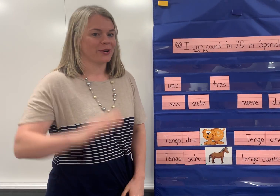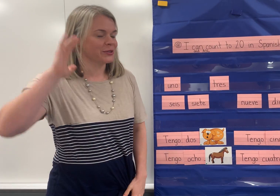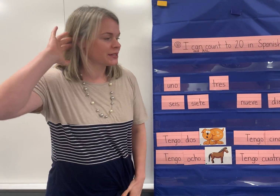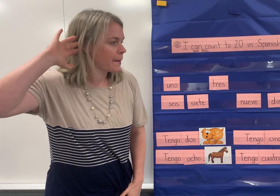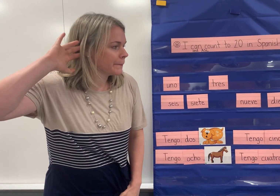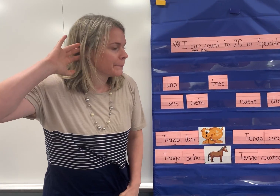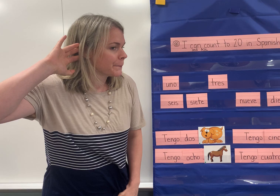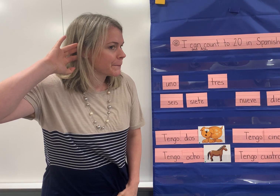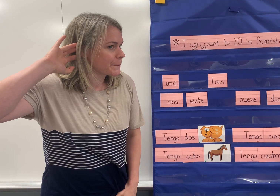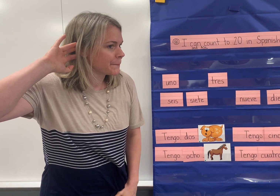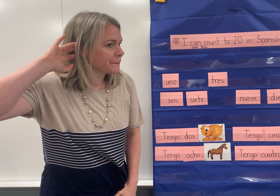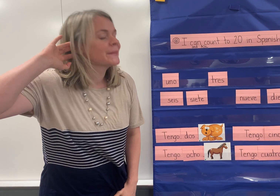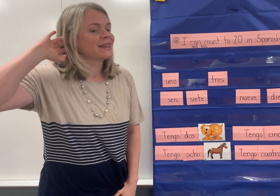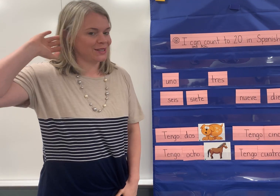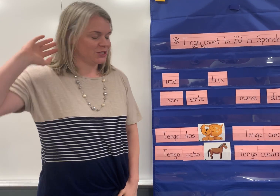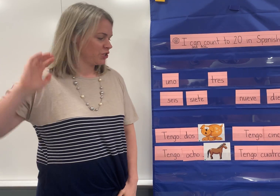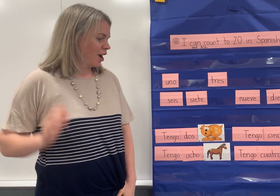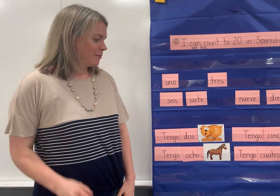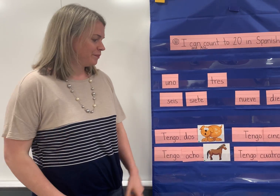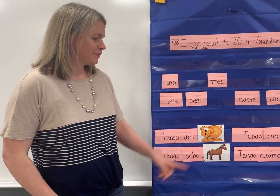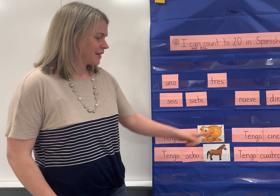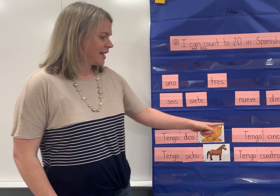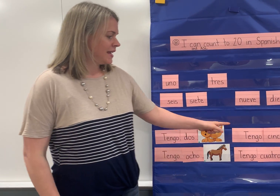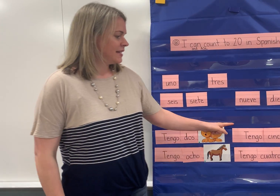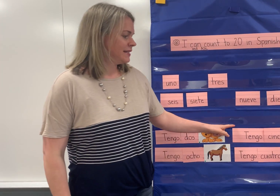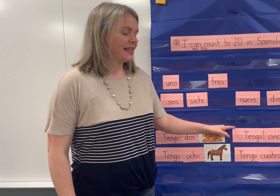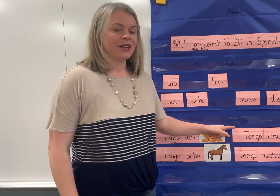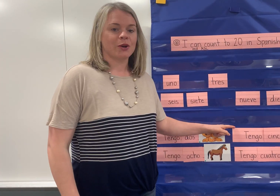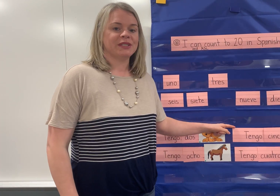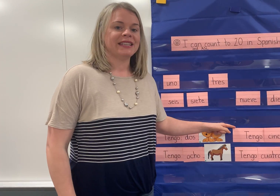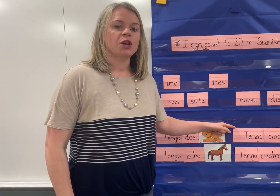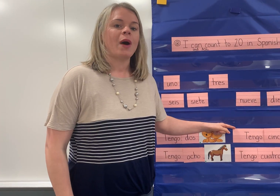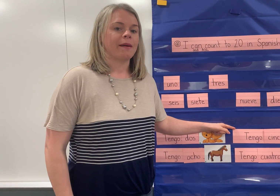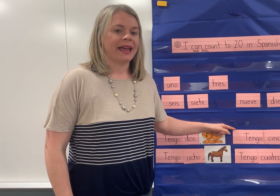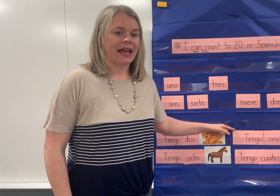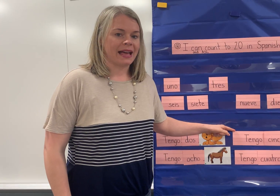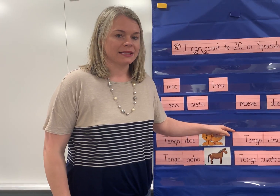perros. Good job. Tengo 5 abejas.